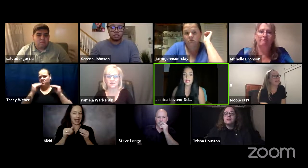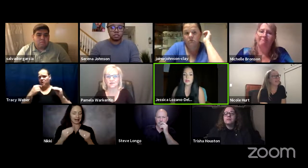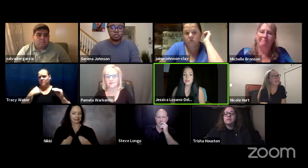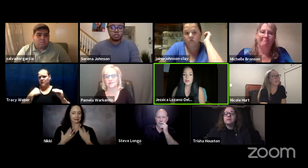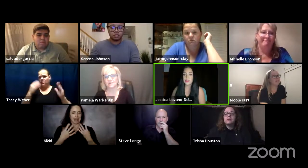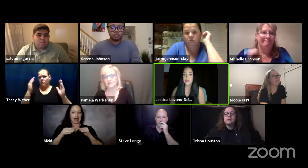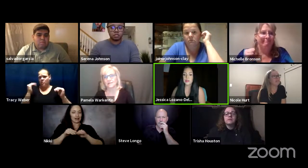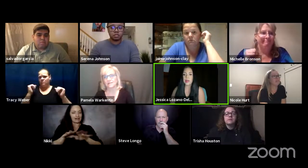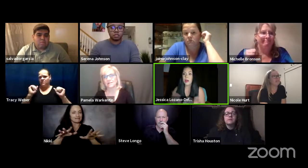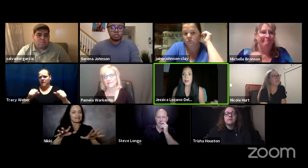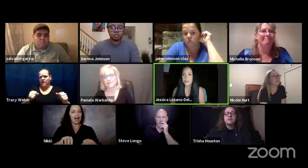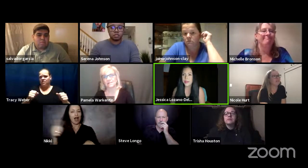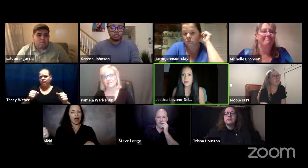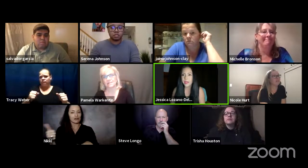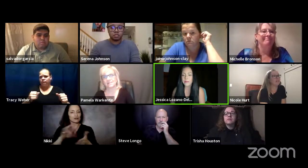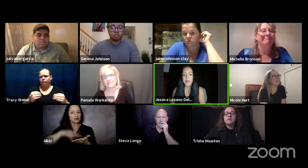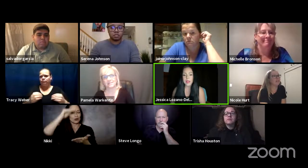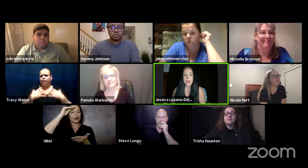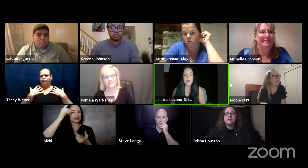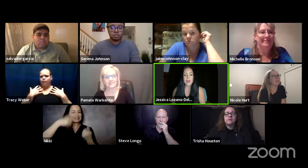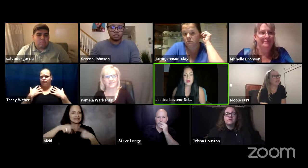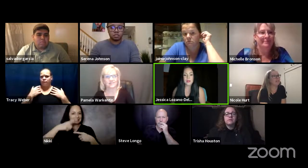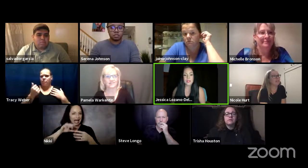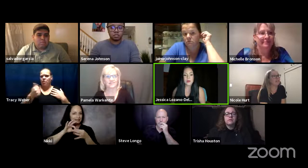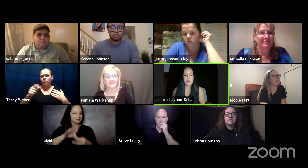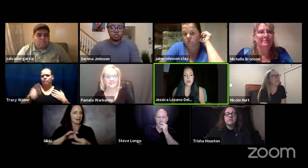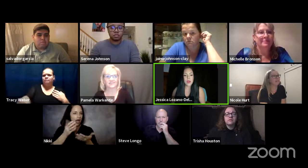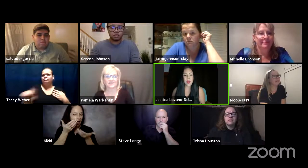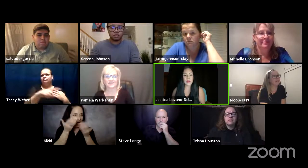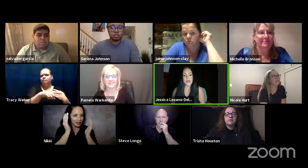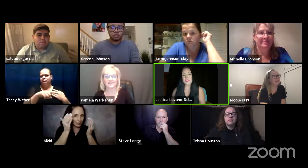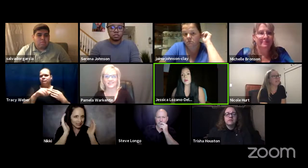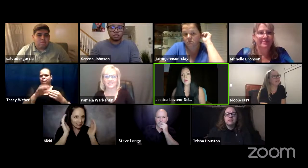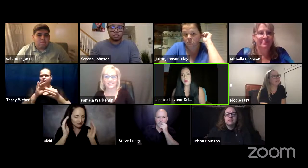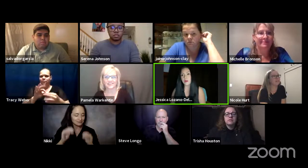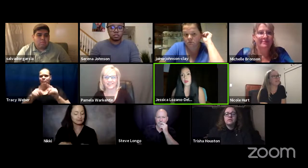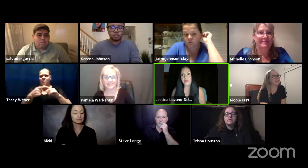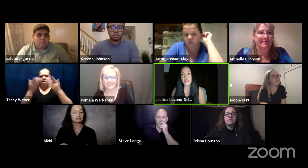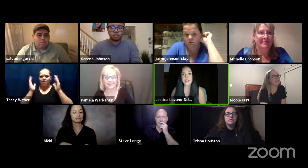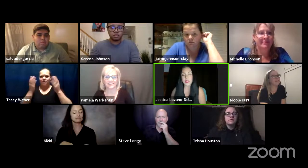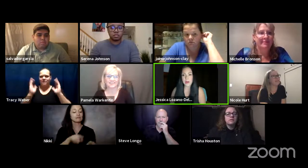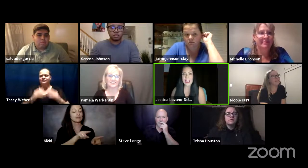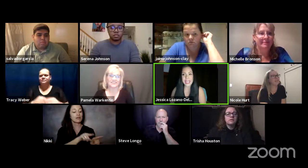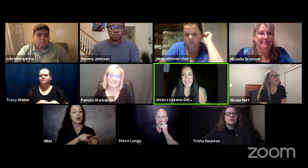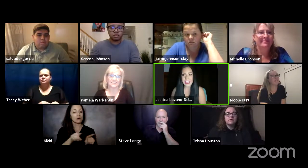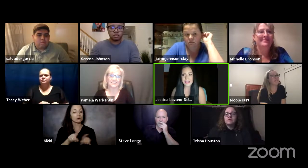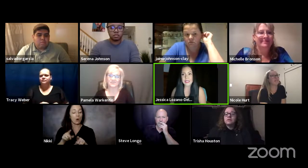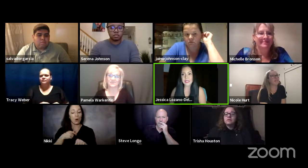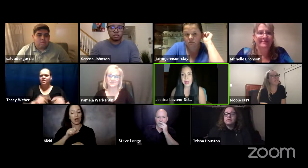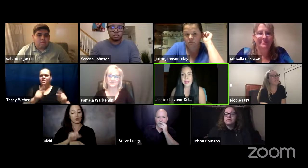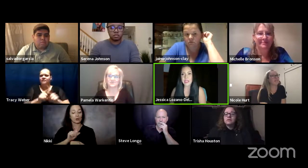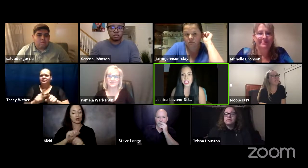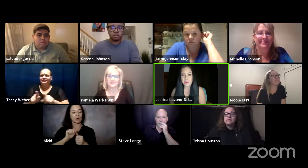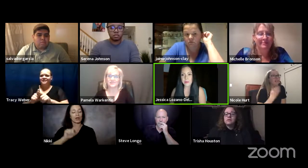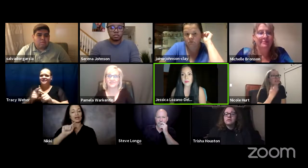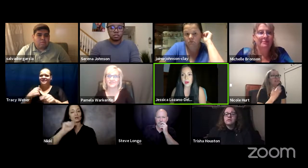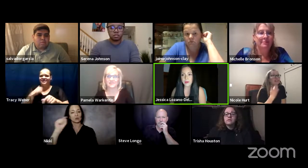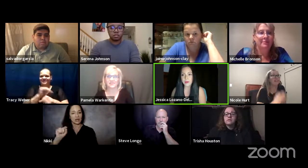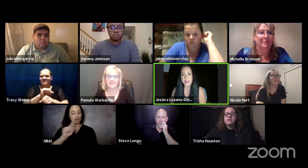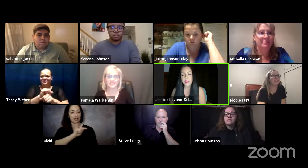language words that are Halloween themed. And then also, I do work with the Tulare Kings Hispanic Chamber of Commerce,